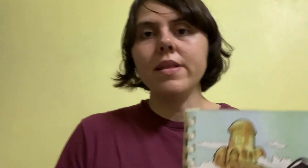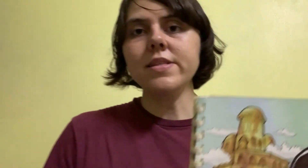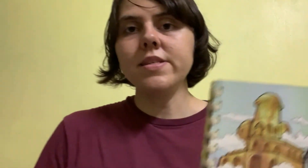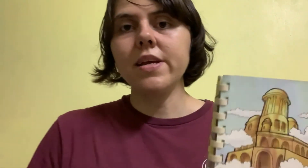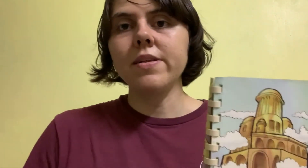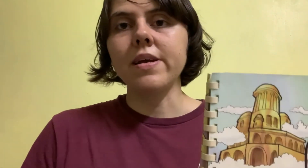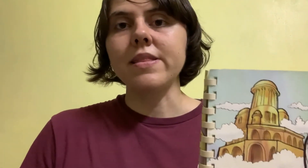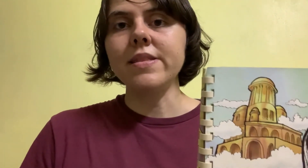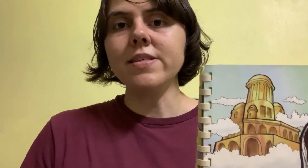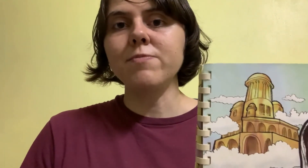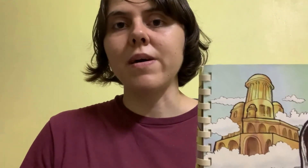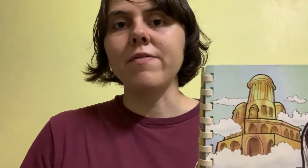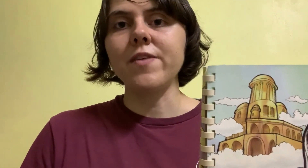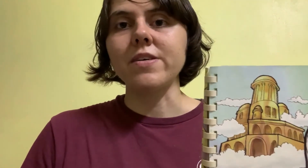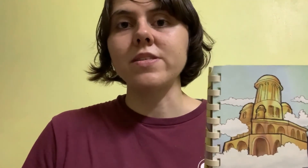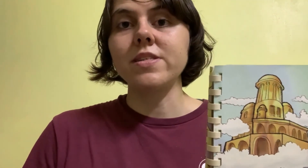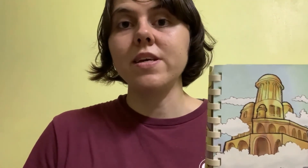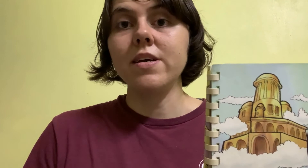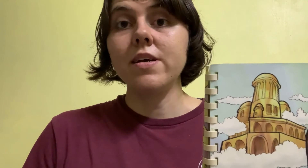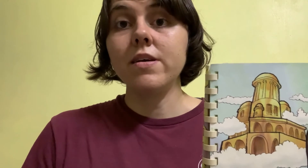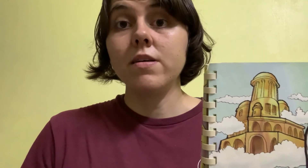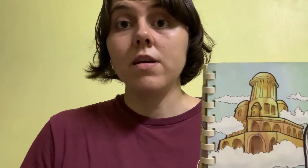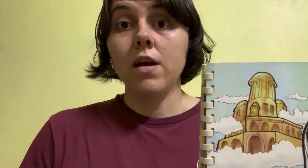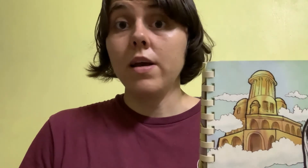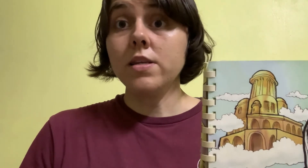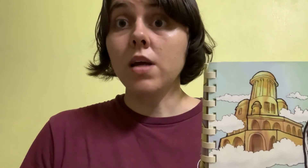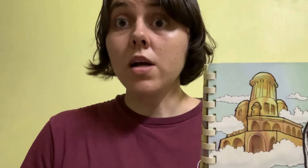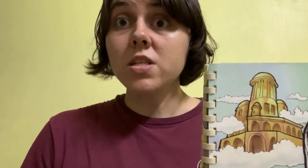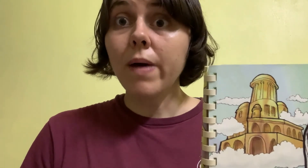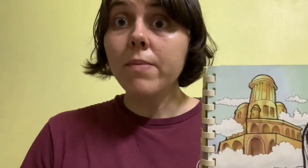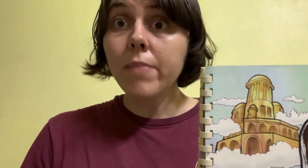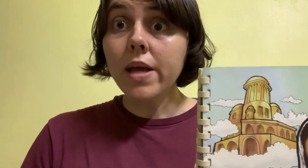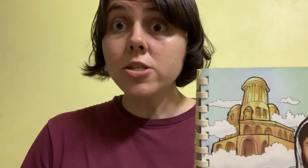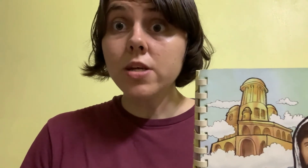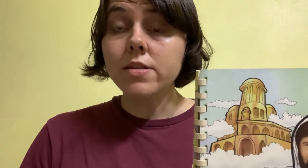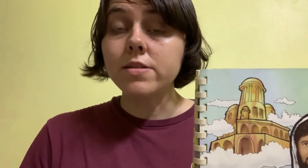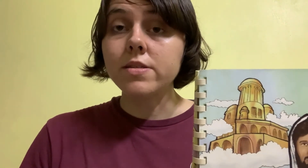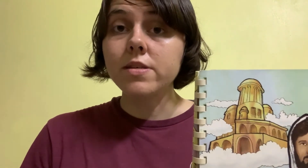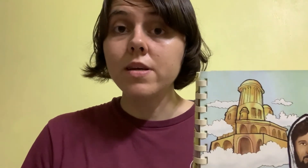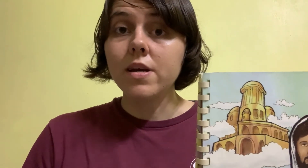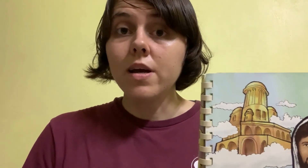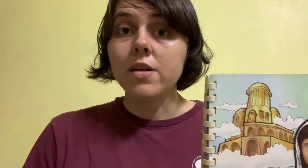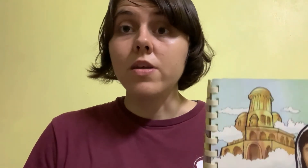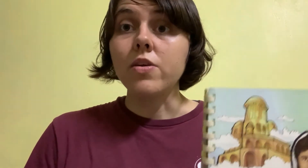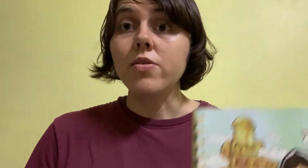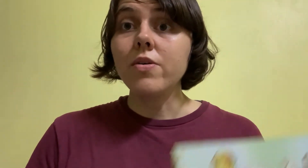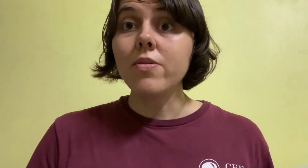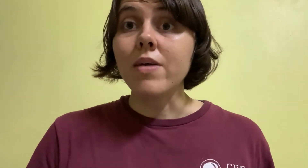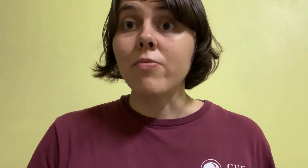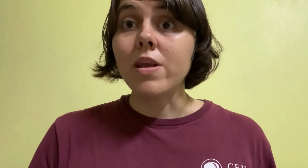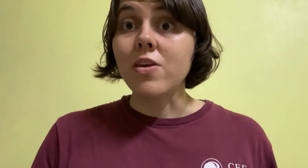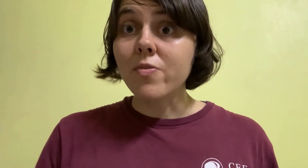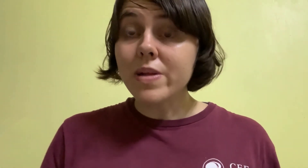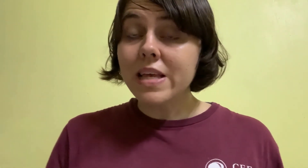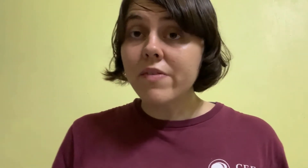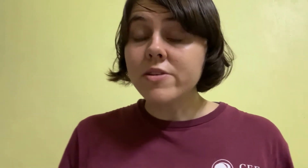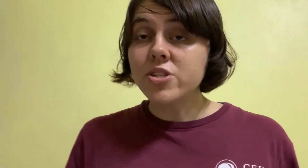Let's take a look at this one first. It talks about mansions. Did you know that when you believe in